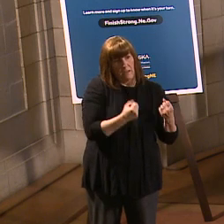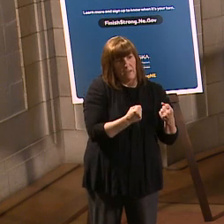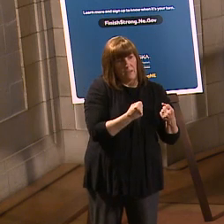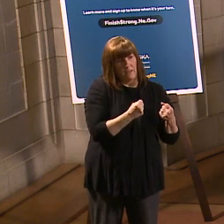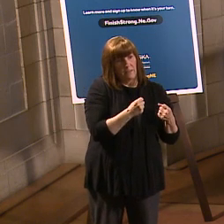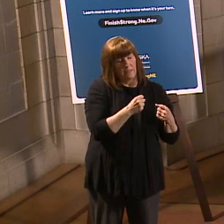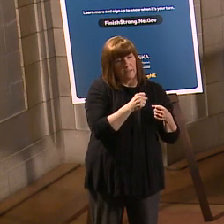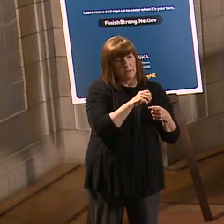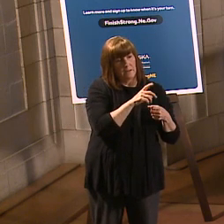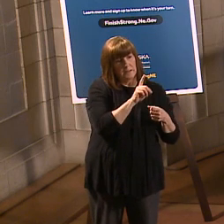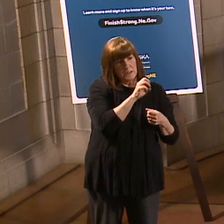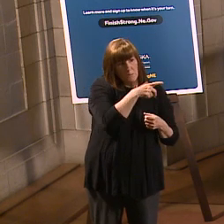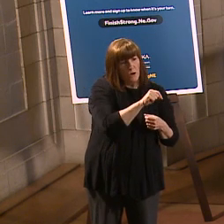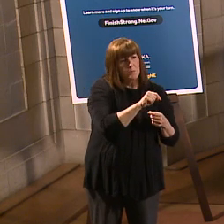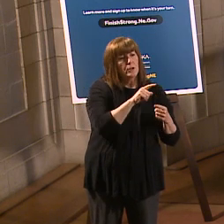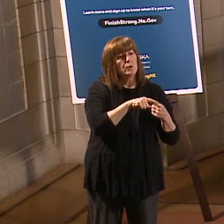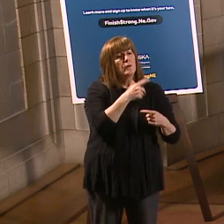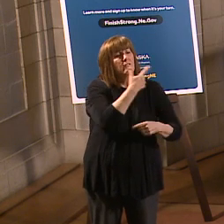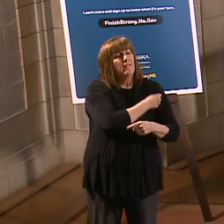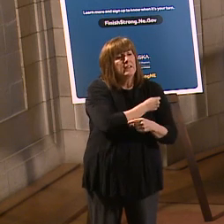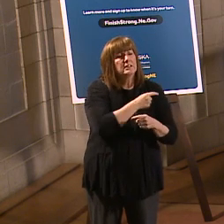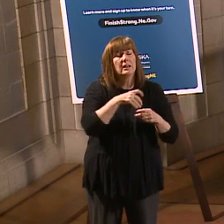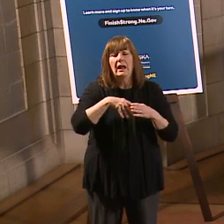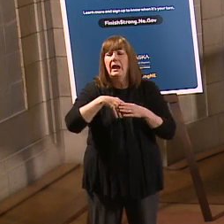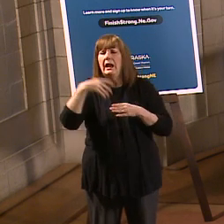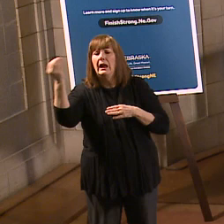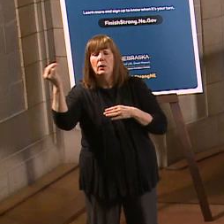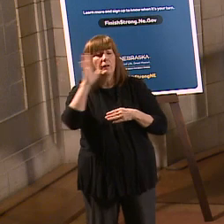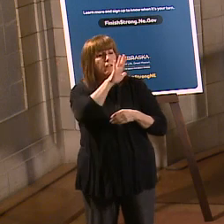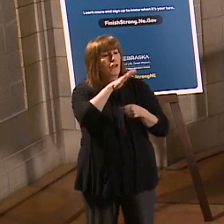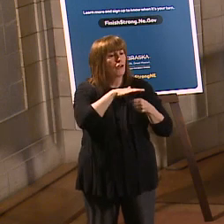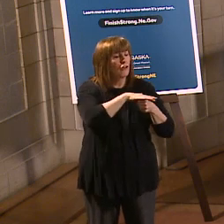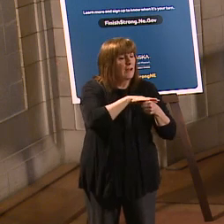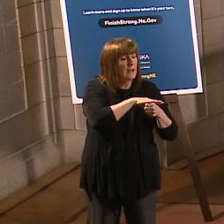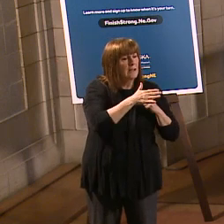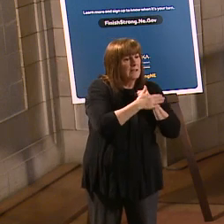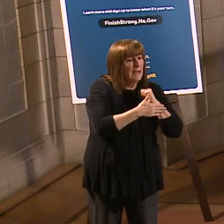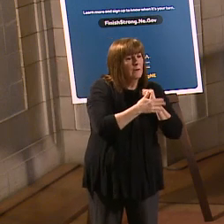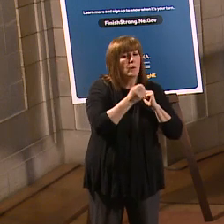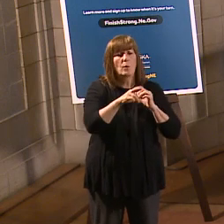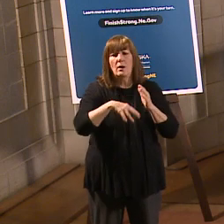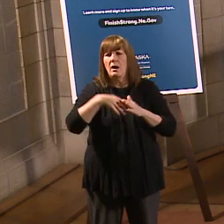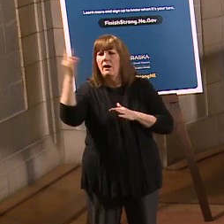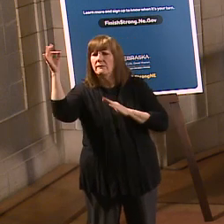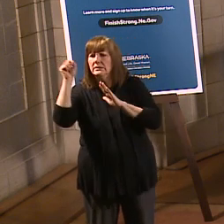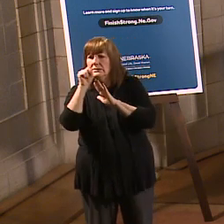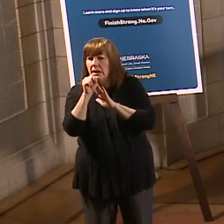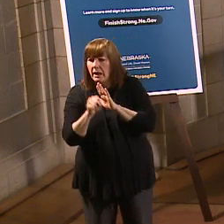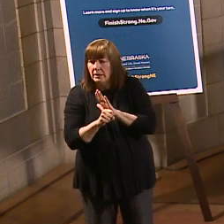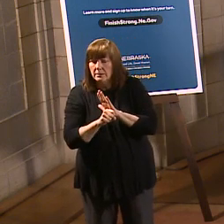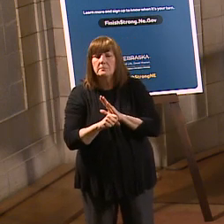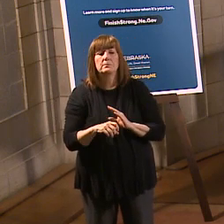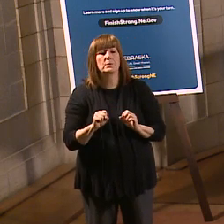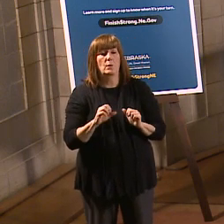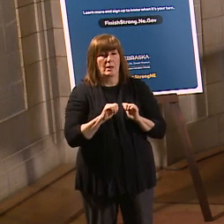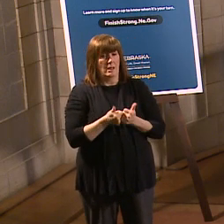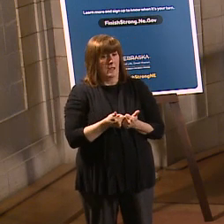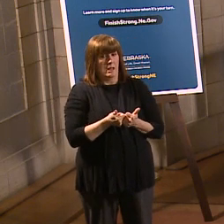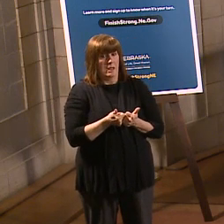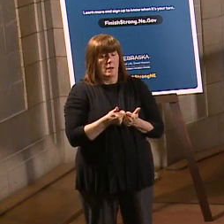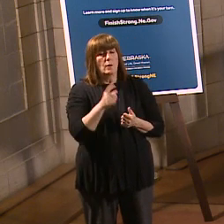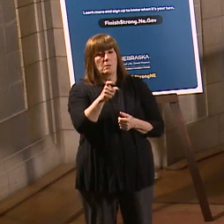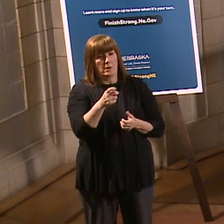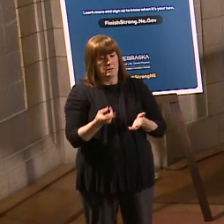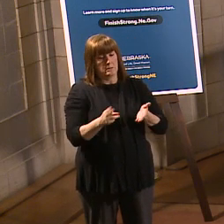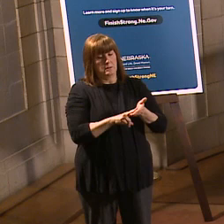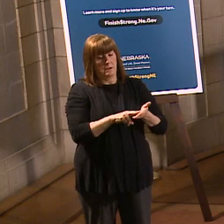country or their county, district, or even people from outside the state? So with regard to that, the way it works is that you have to sign up